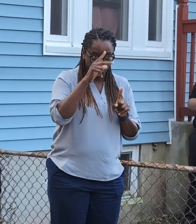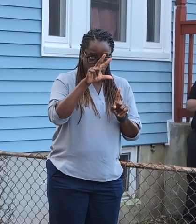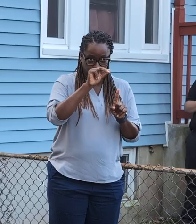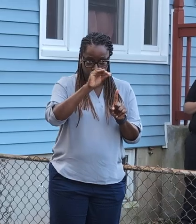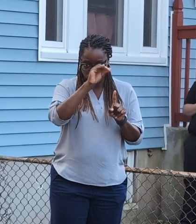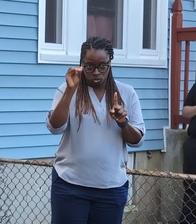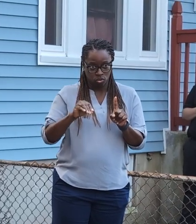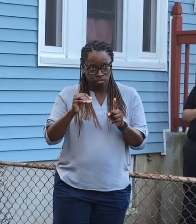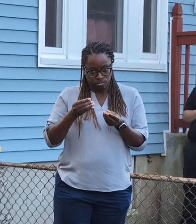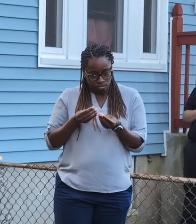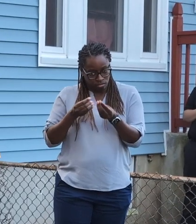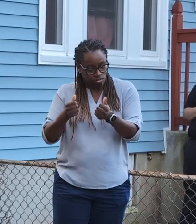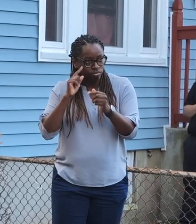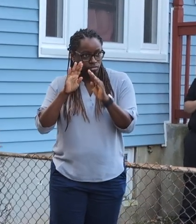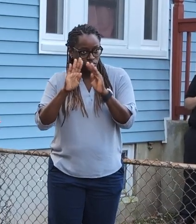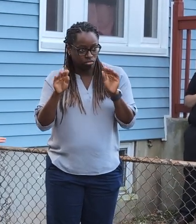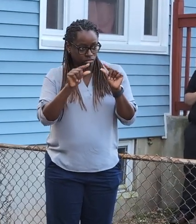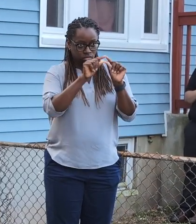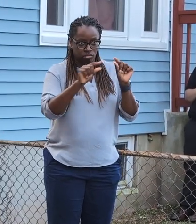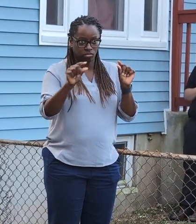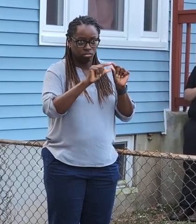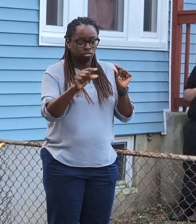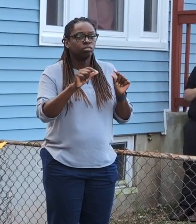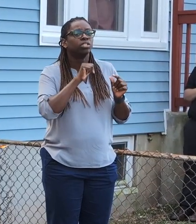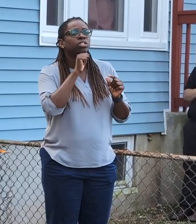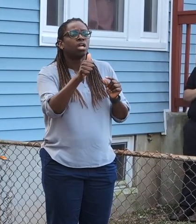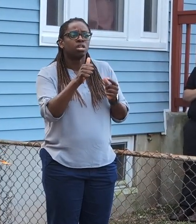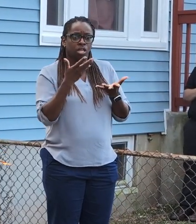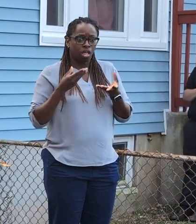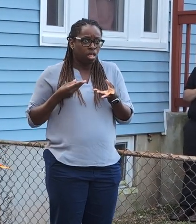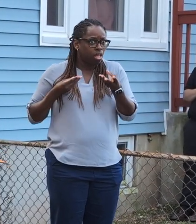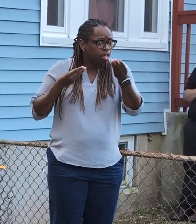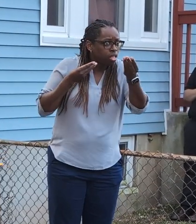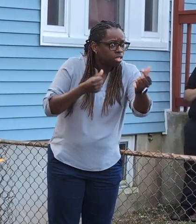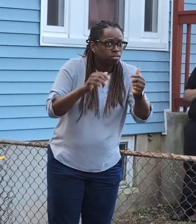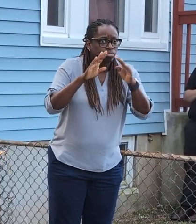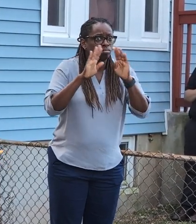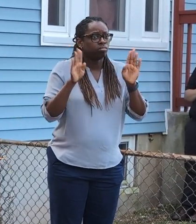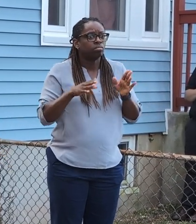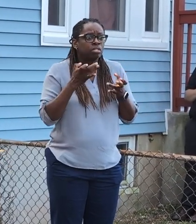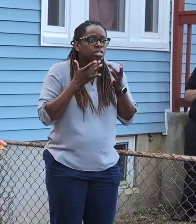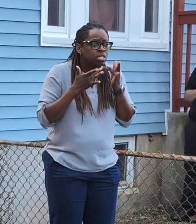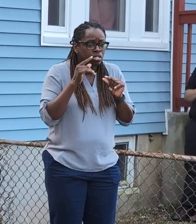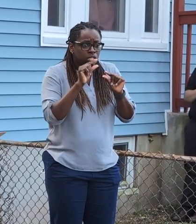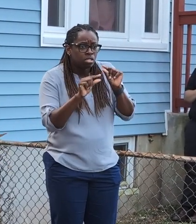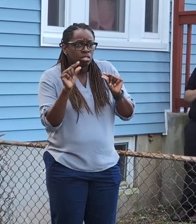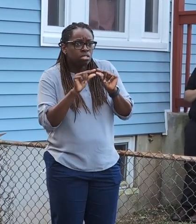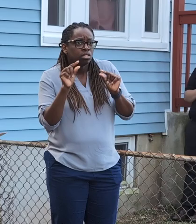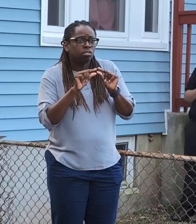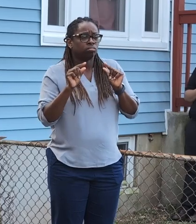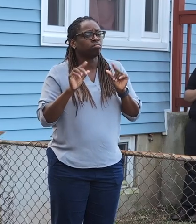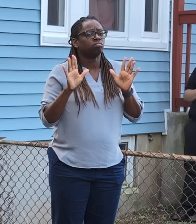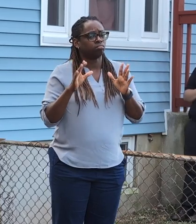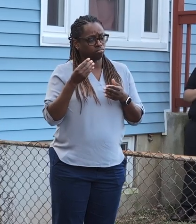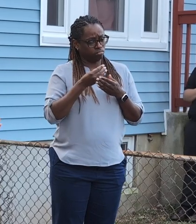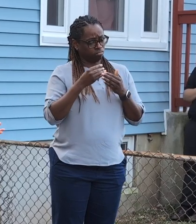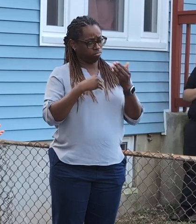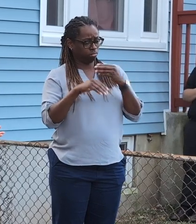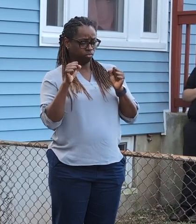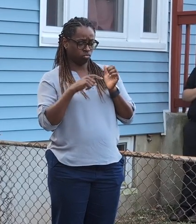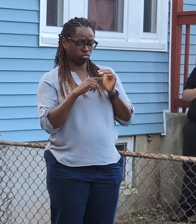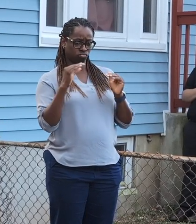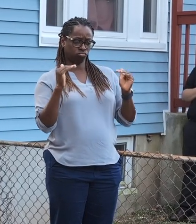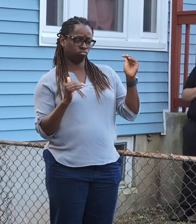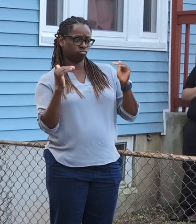two-family. This will be here with us in the community forever with our folks who are now part of our community. And this